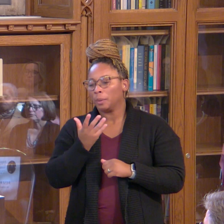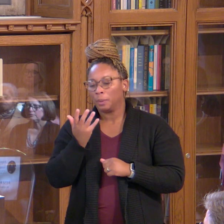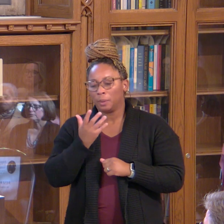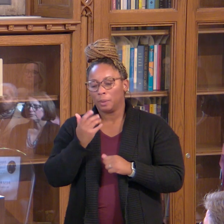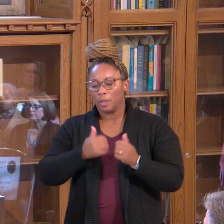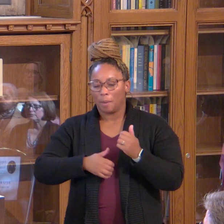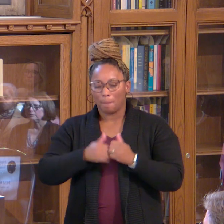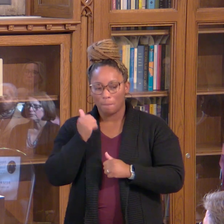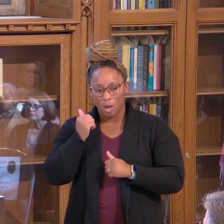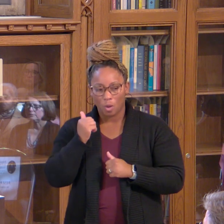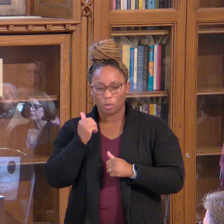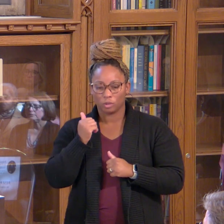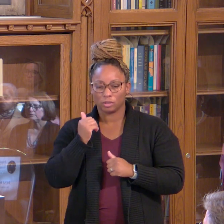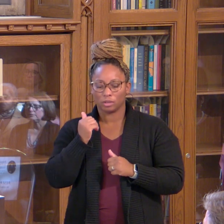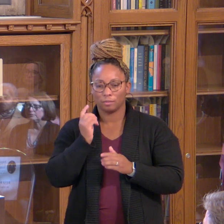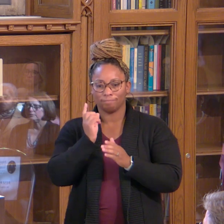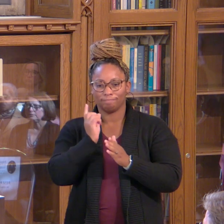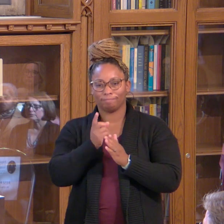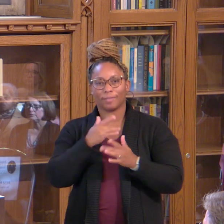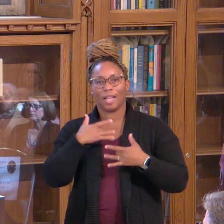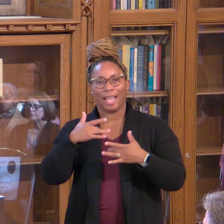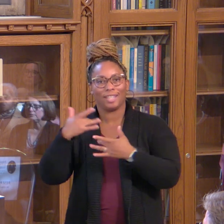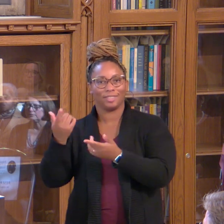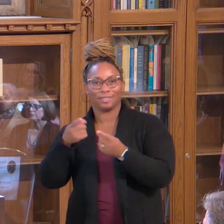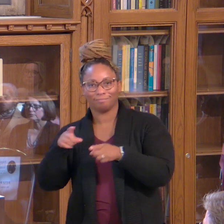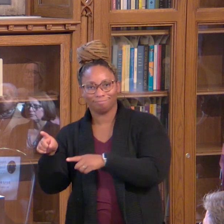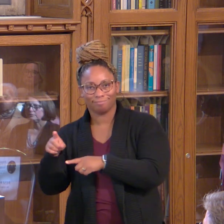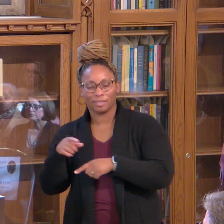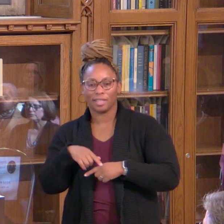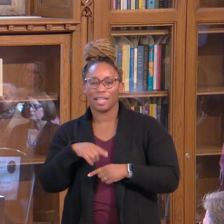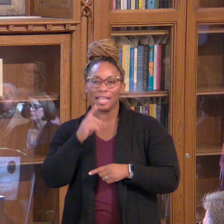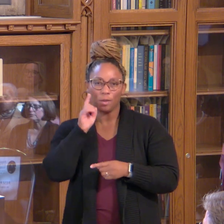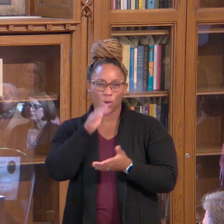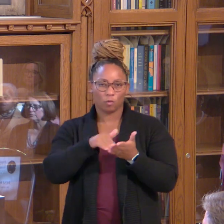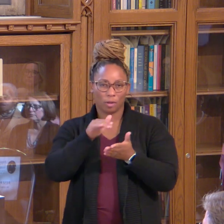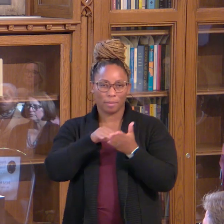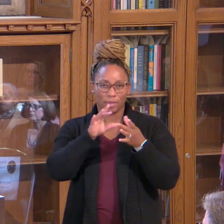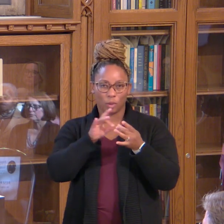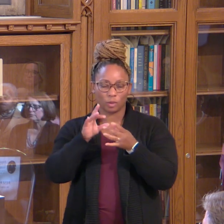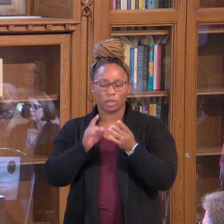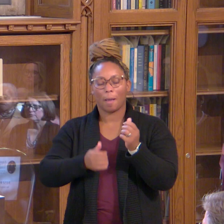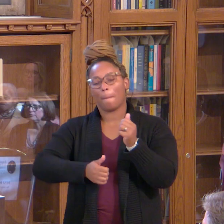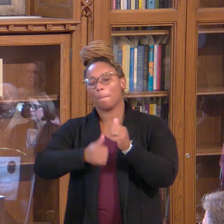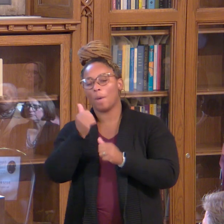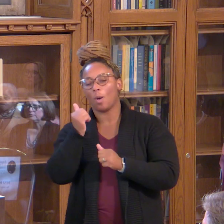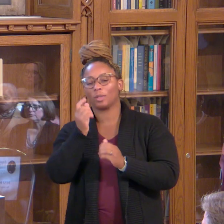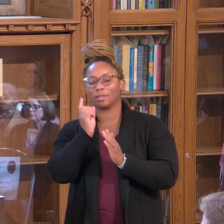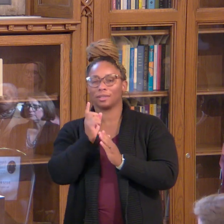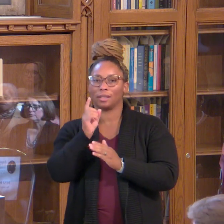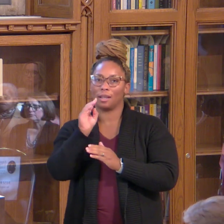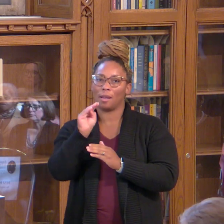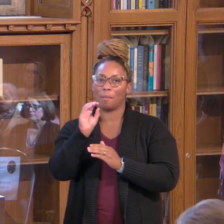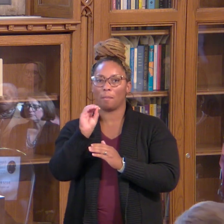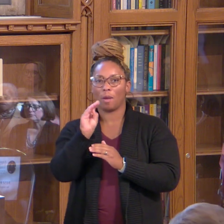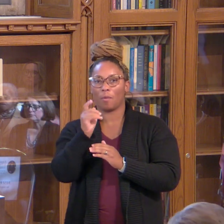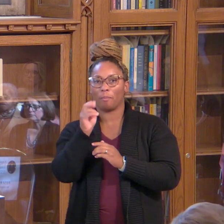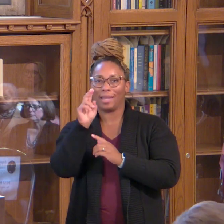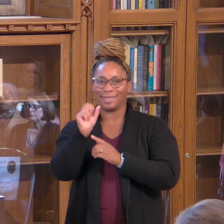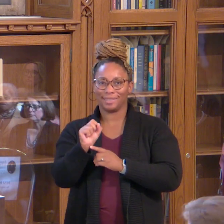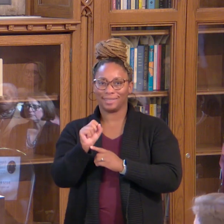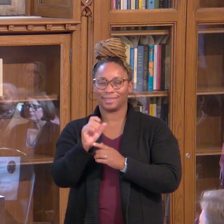most momentous in the history of the American Negro he will repeat that those words most momentous in the uh